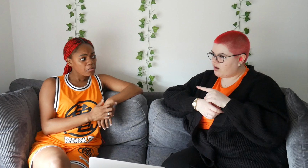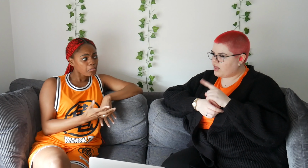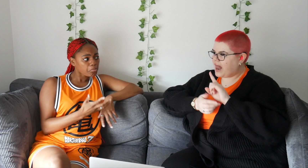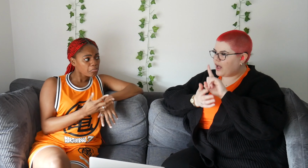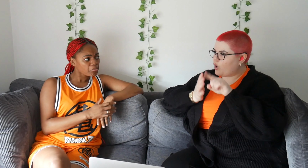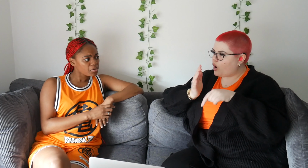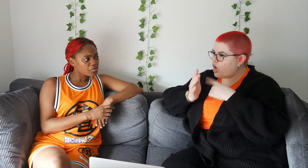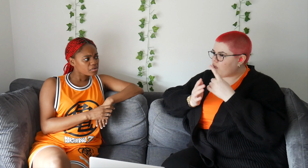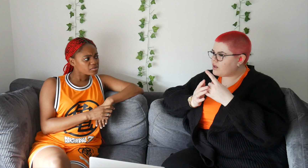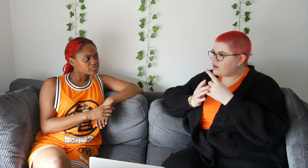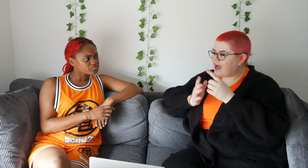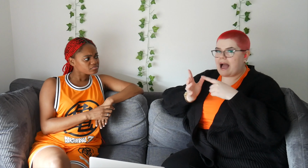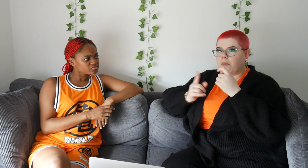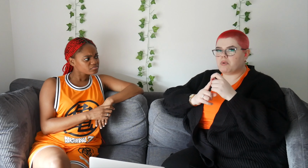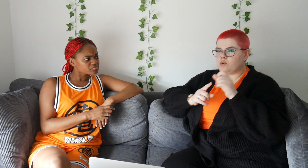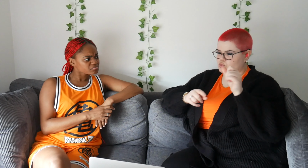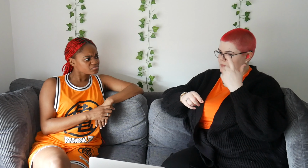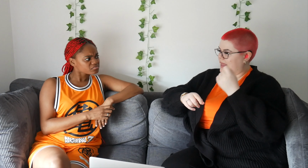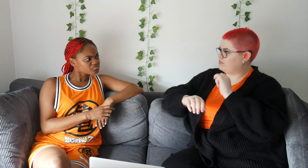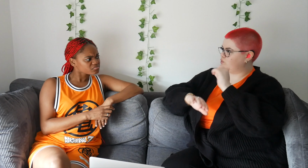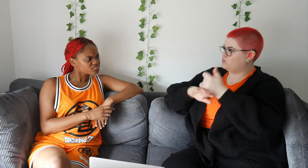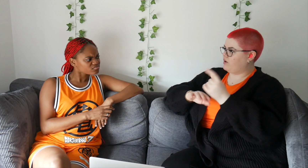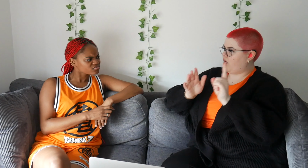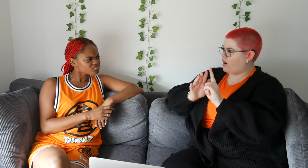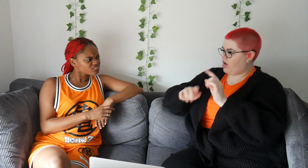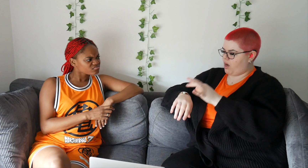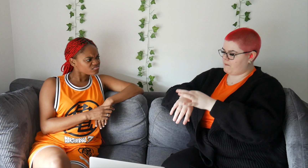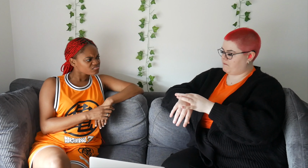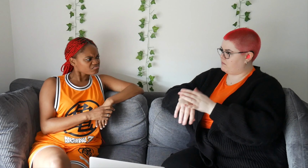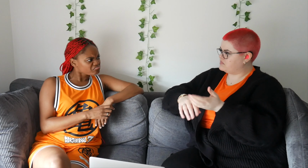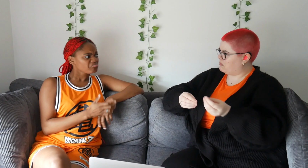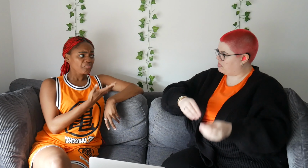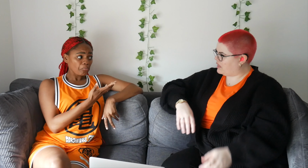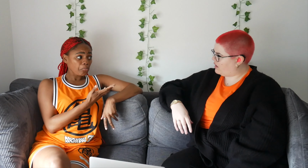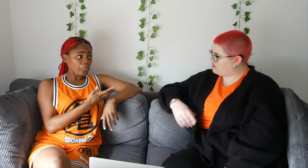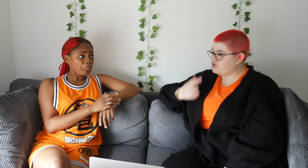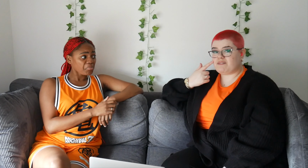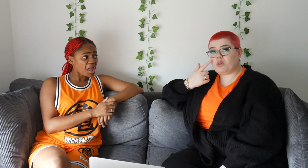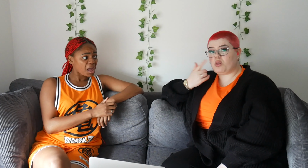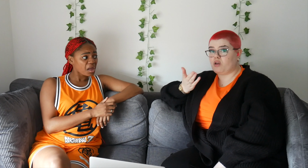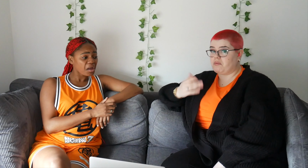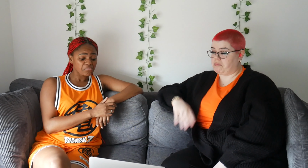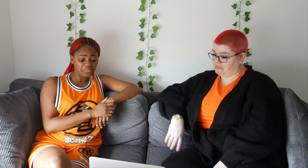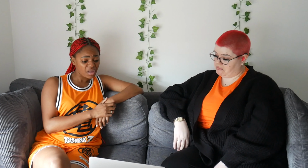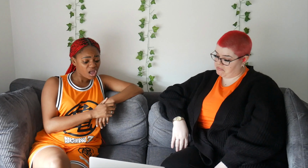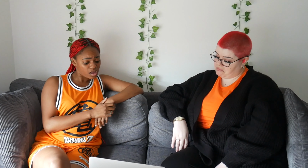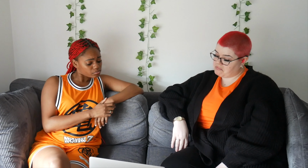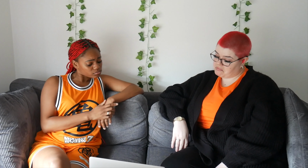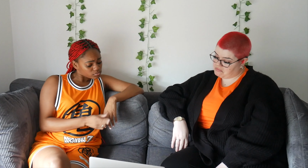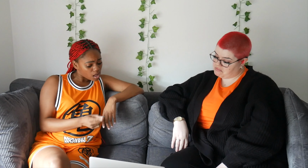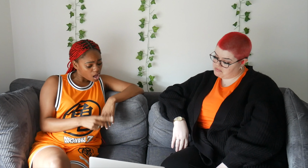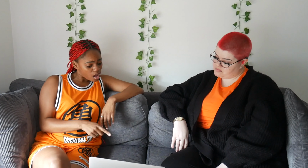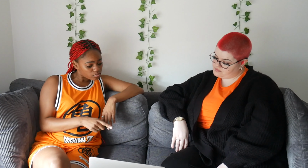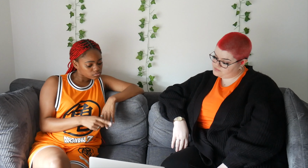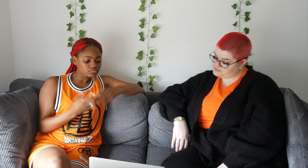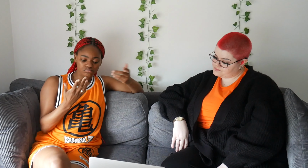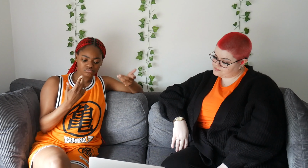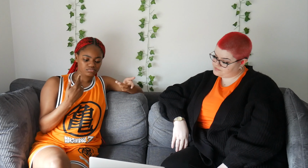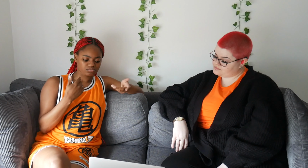check that. Like a clock, like an app. You should be able to set up the alarm on the watch. You could have a look. Yeah. I've